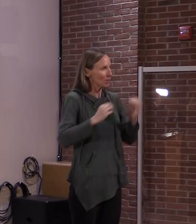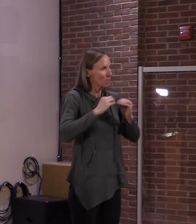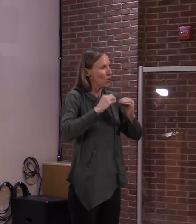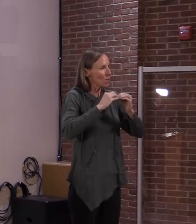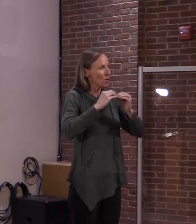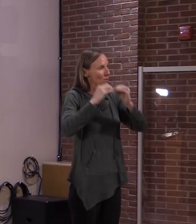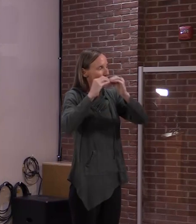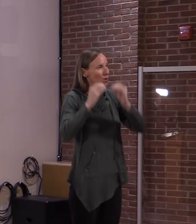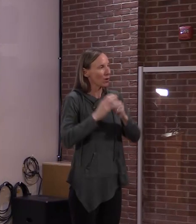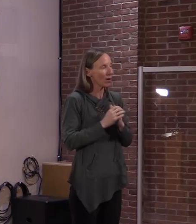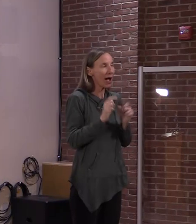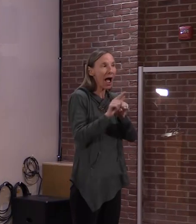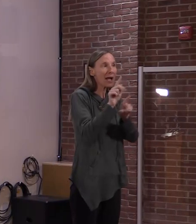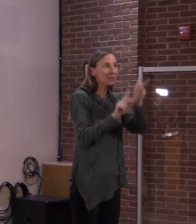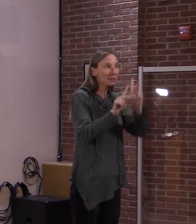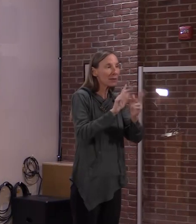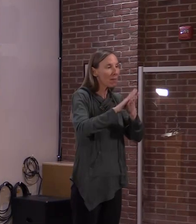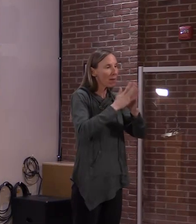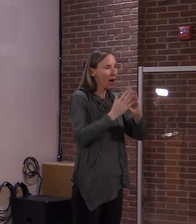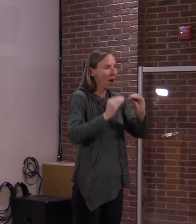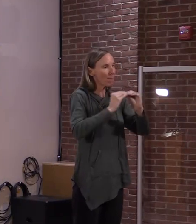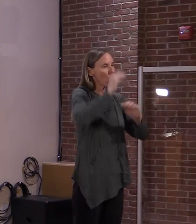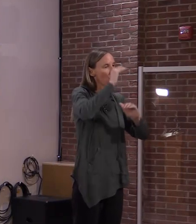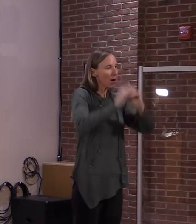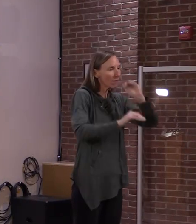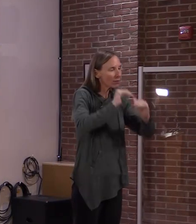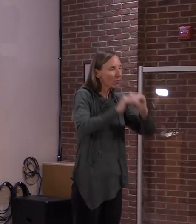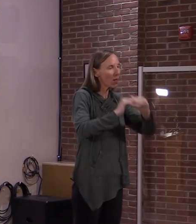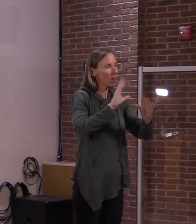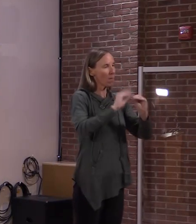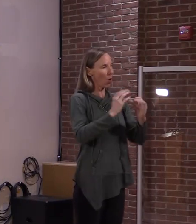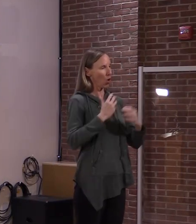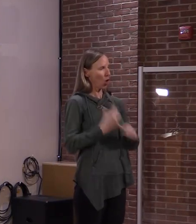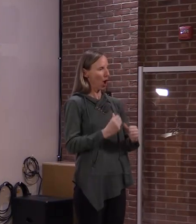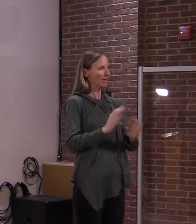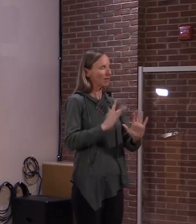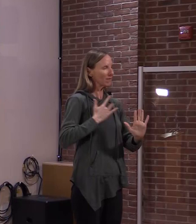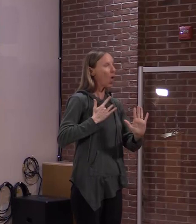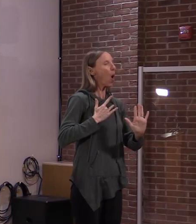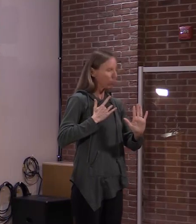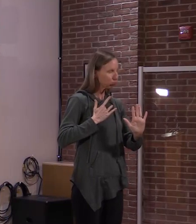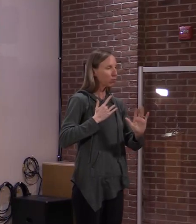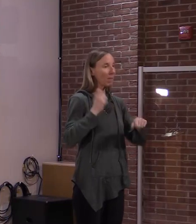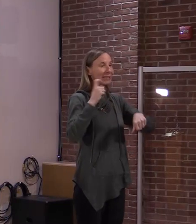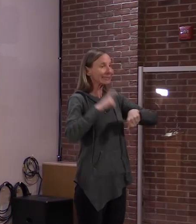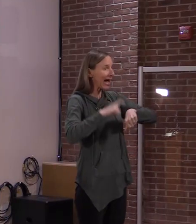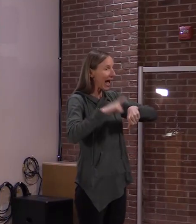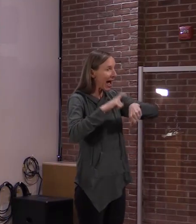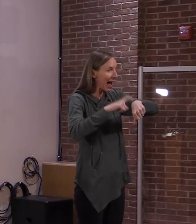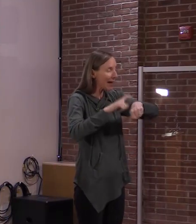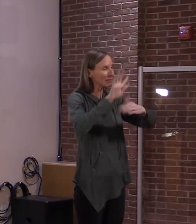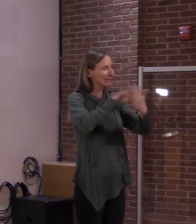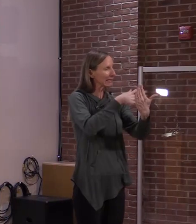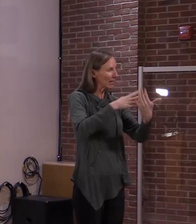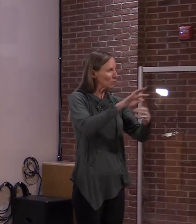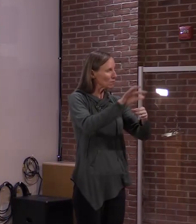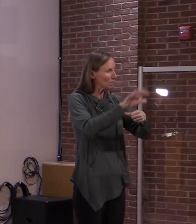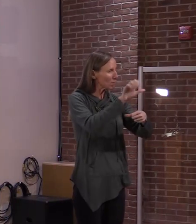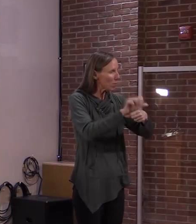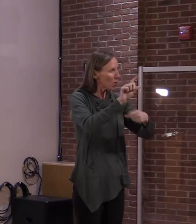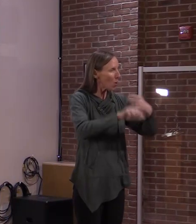As people become, I guess, more confident, as well as maybe the timing aspect. And I'm